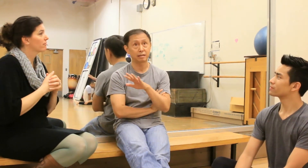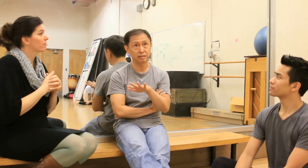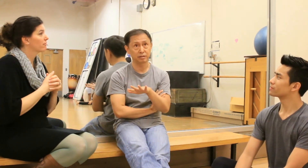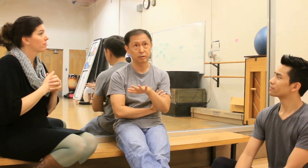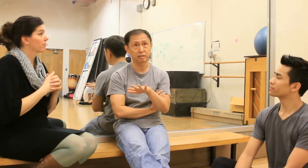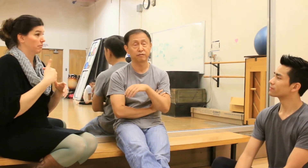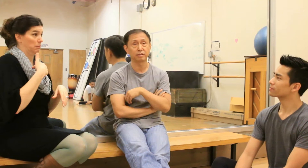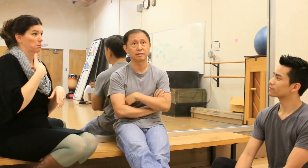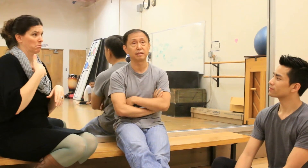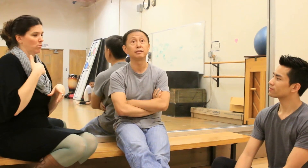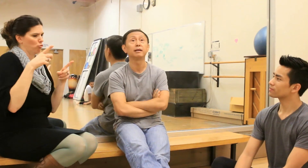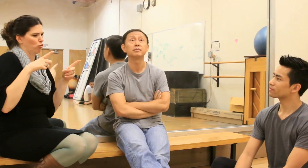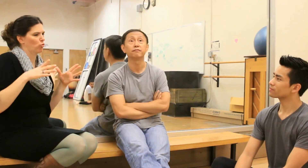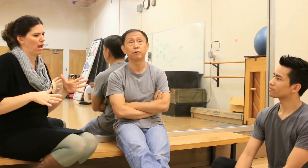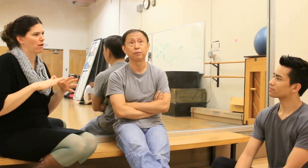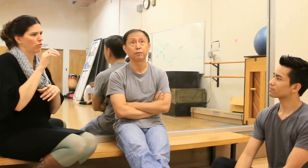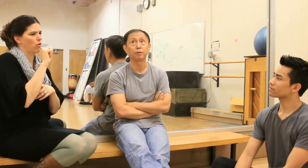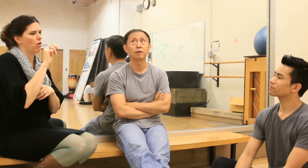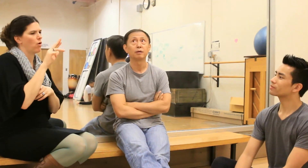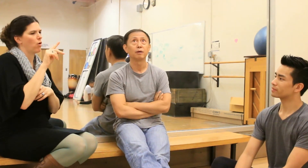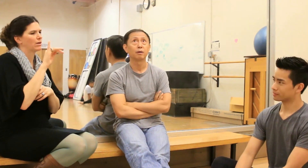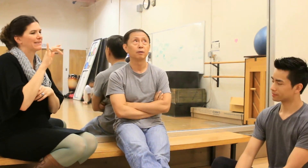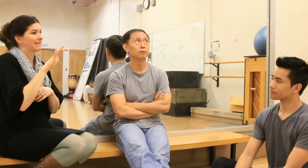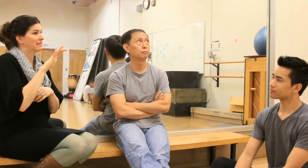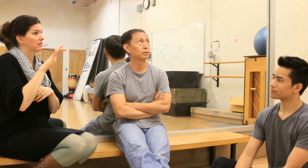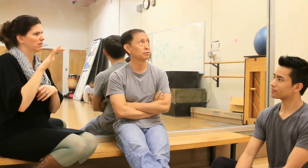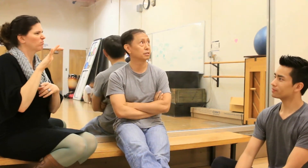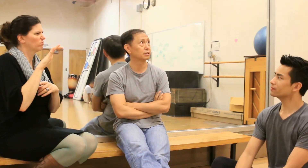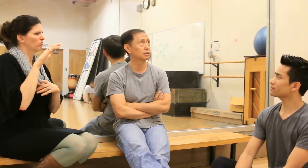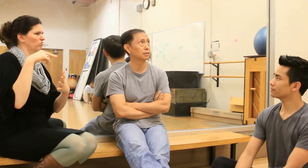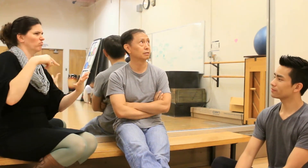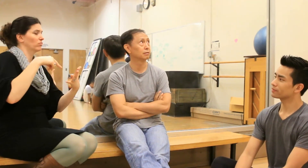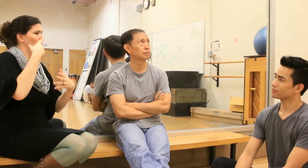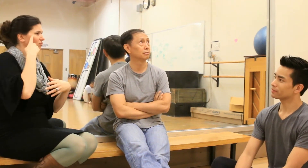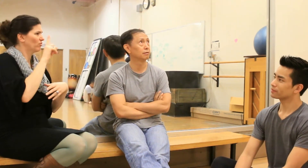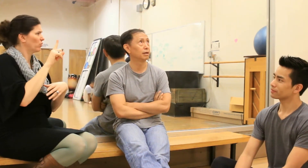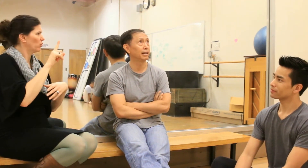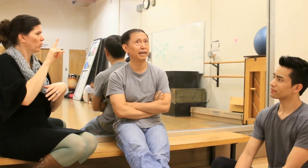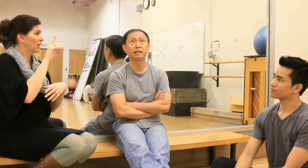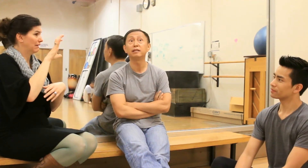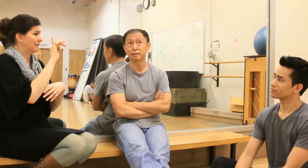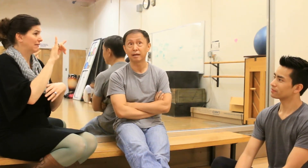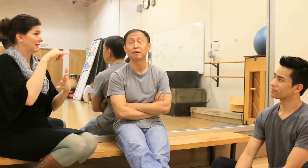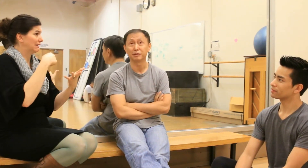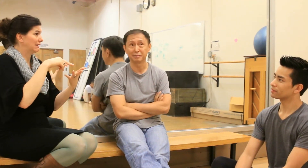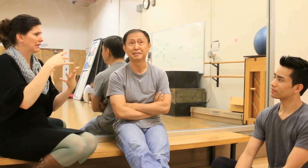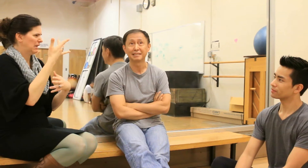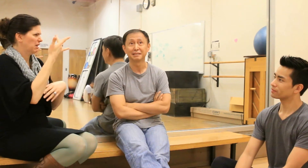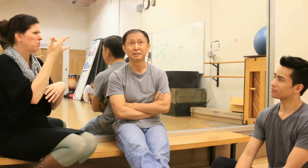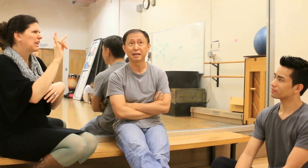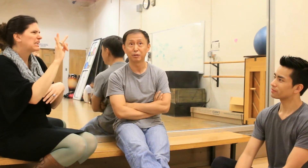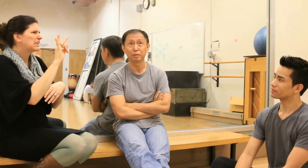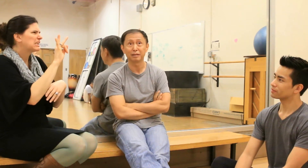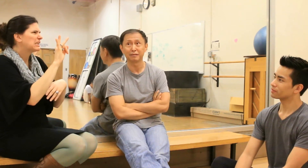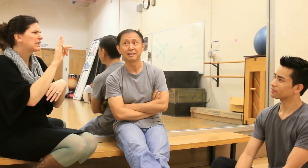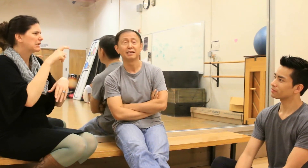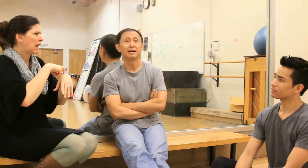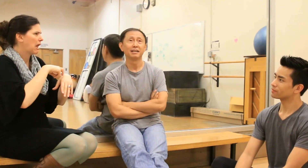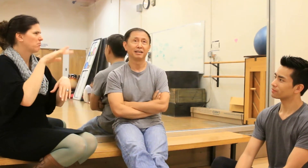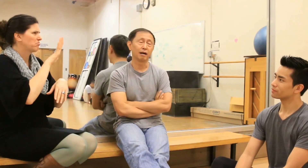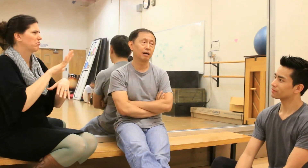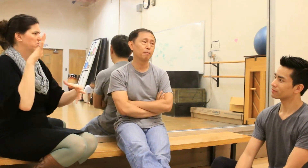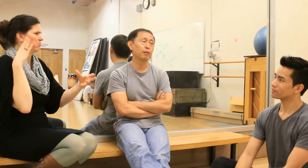I've been artist director for the city dance for almost 18 times. Can you believe